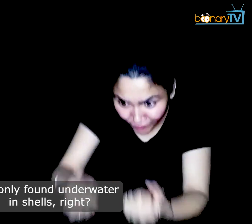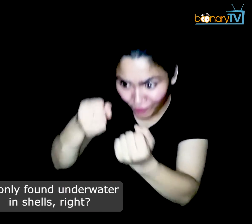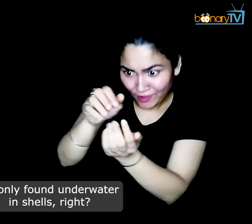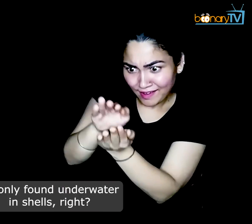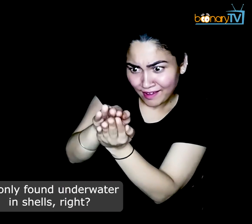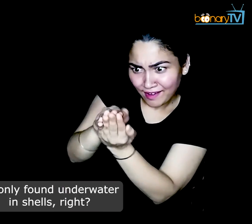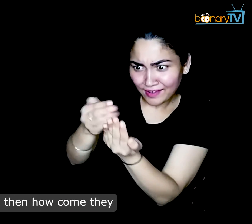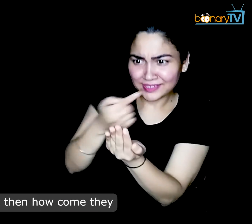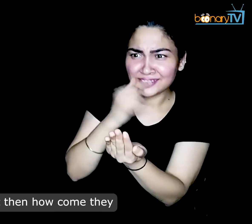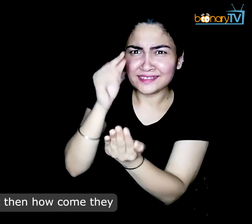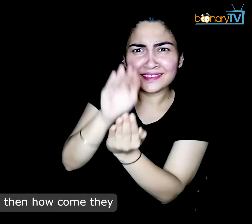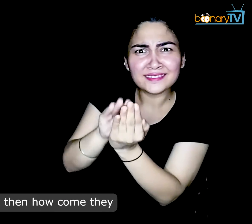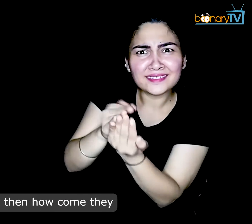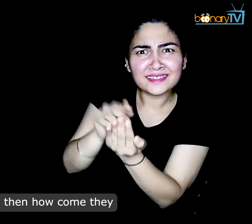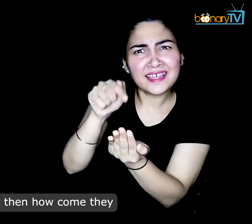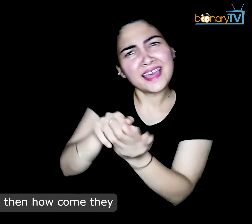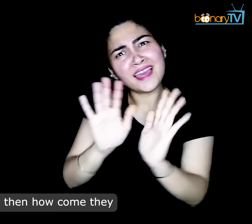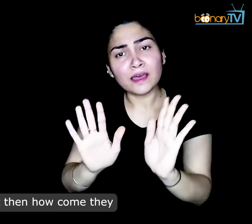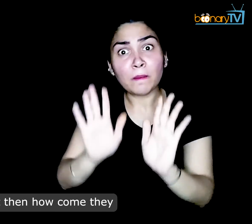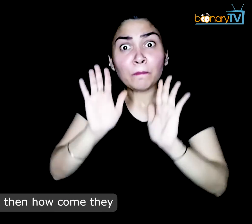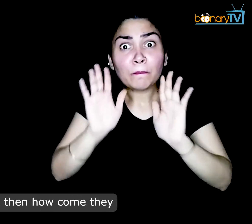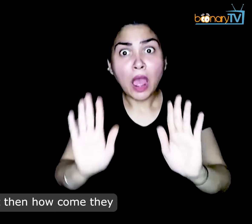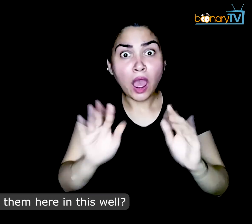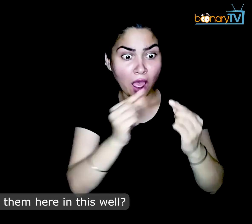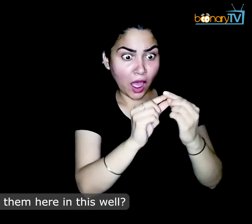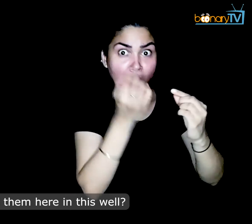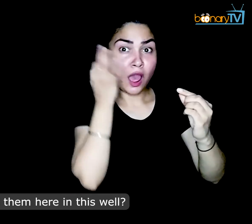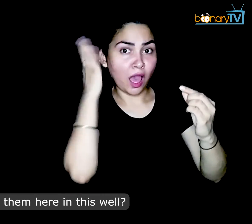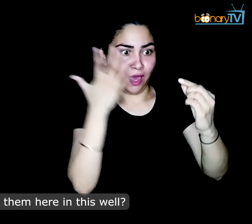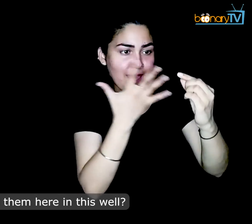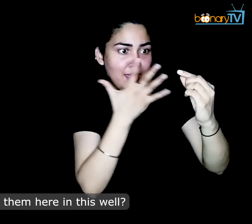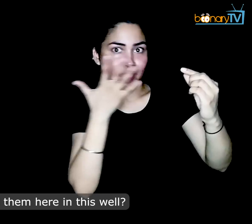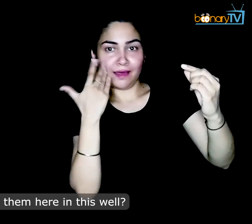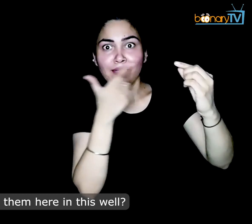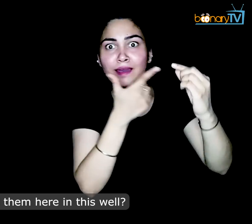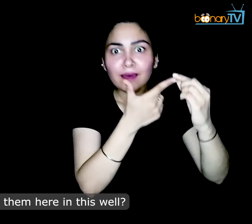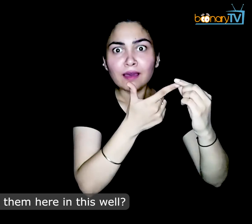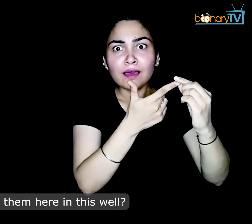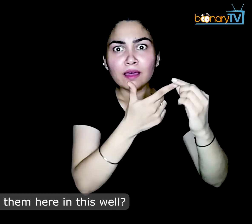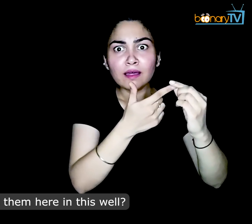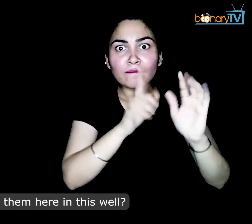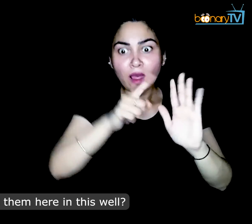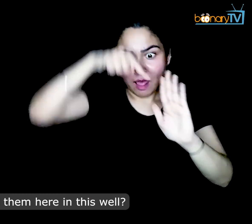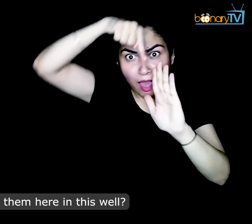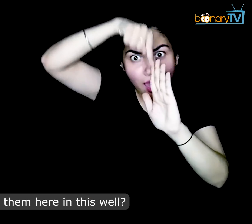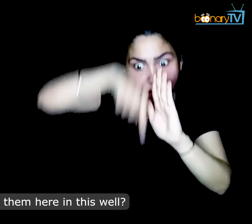But then how come they found them here in this well?